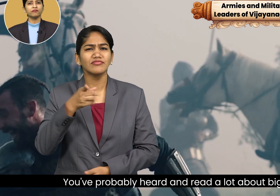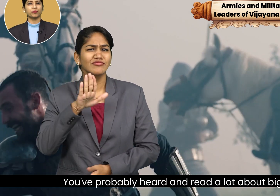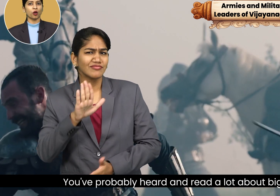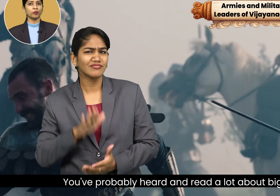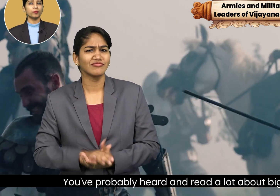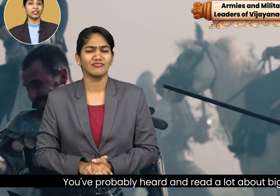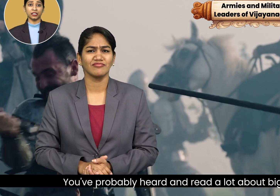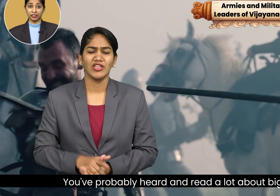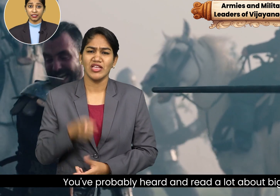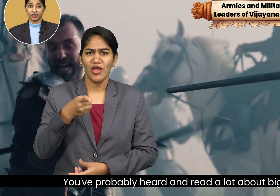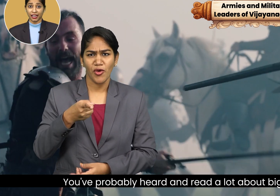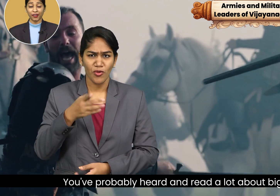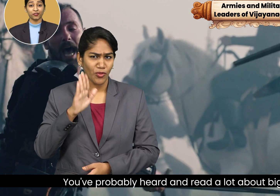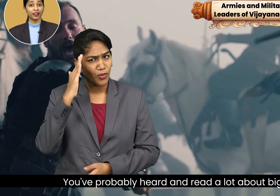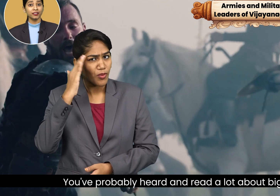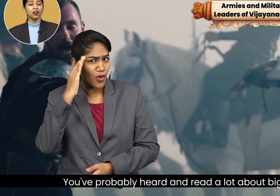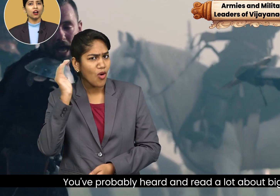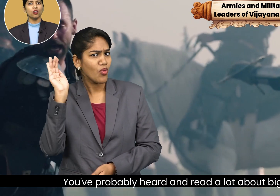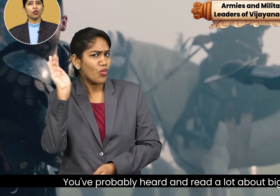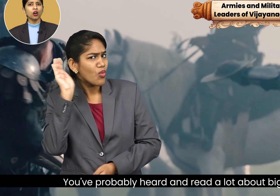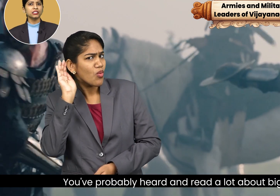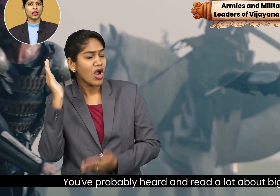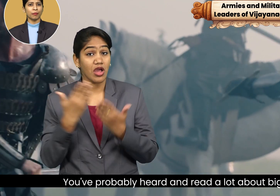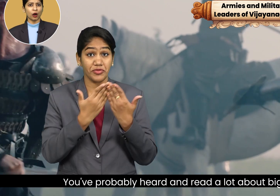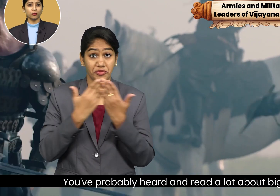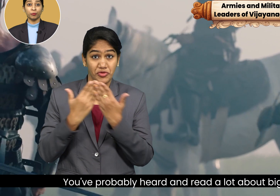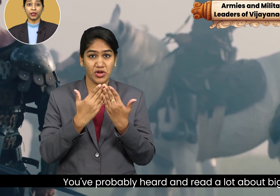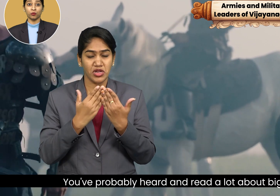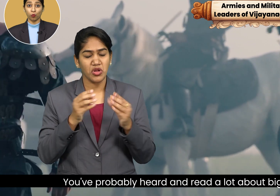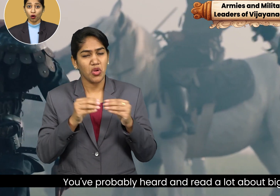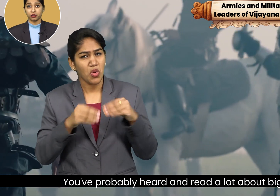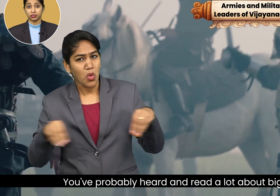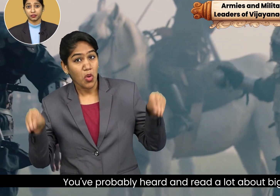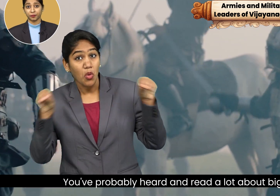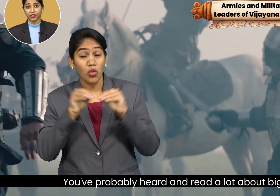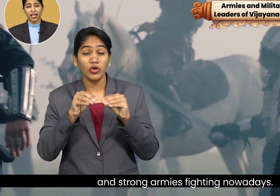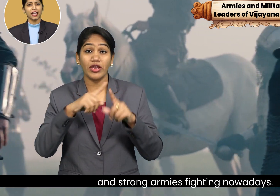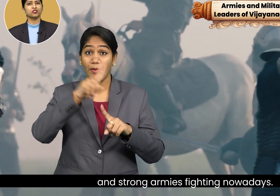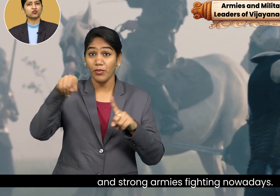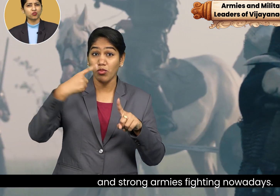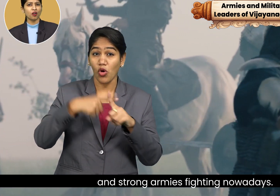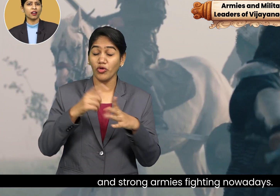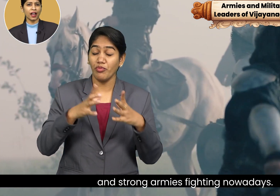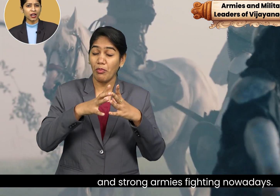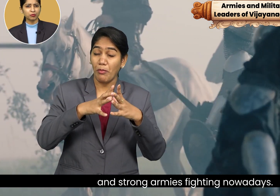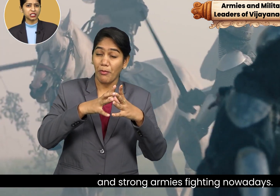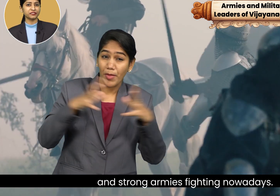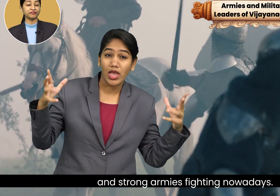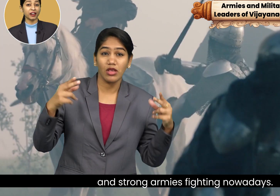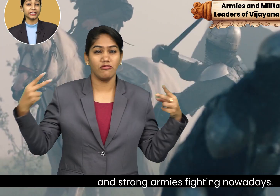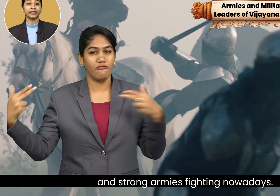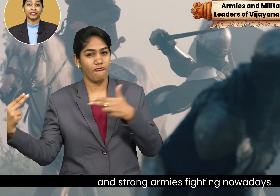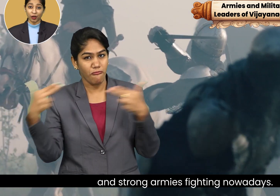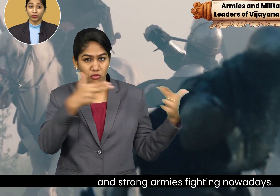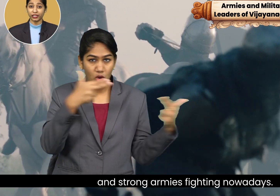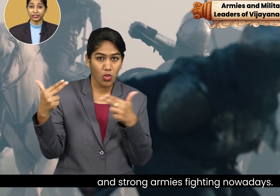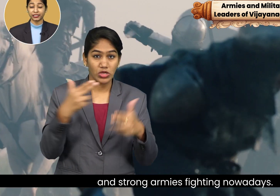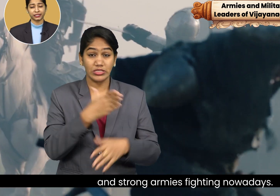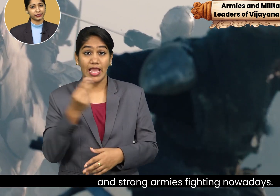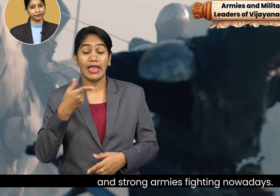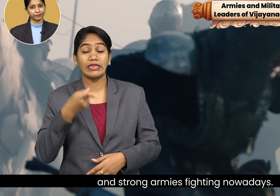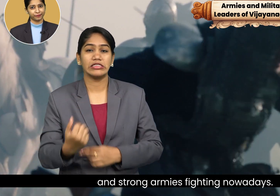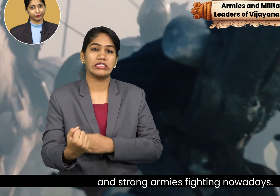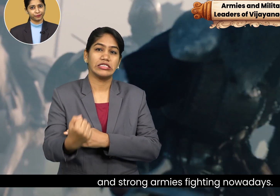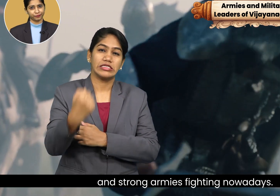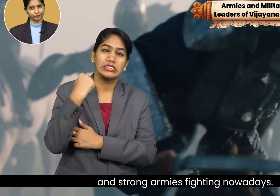You have probably heard and read a lot about big wars and strong armies fighting